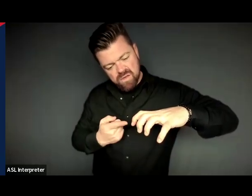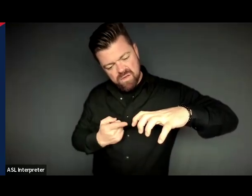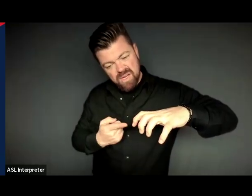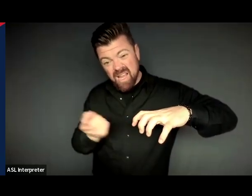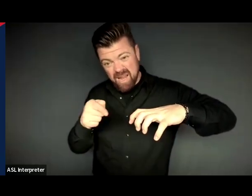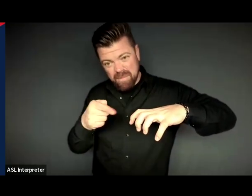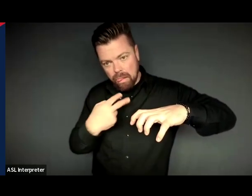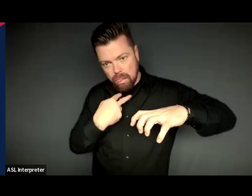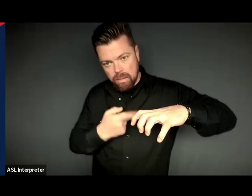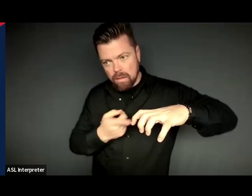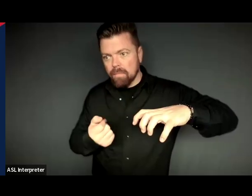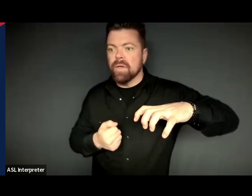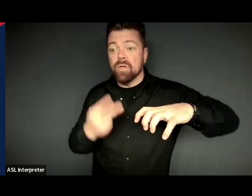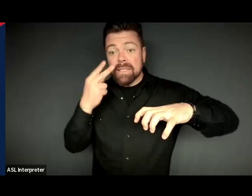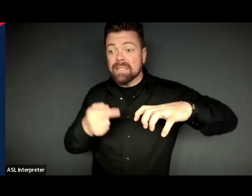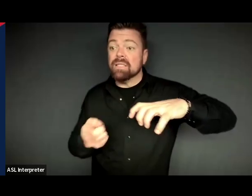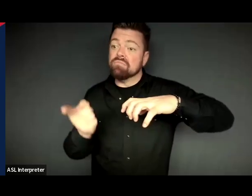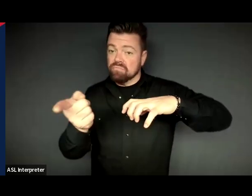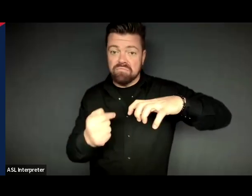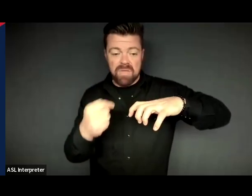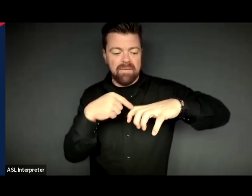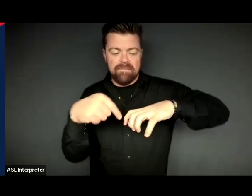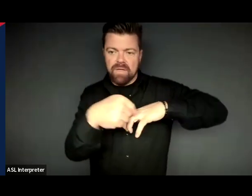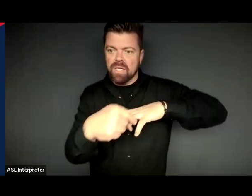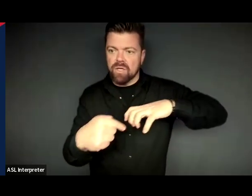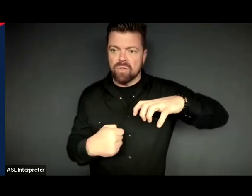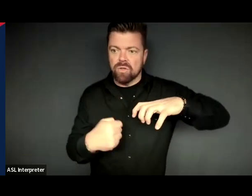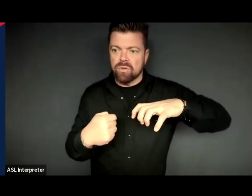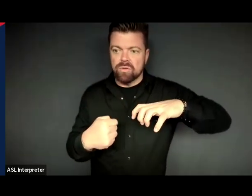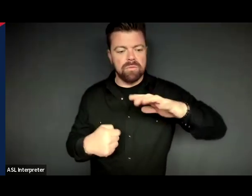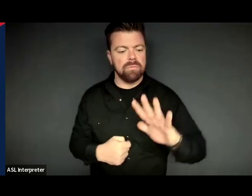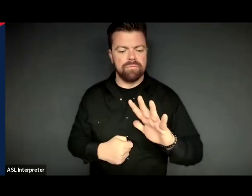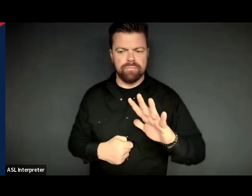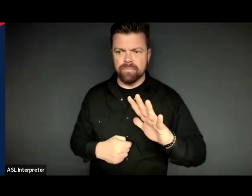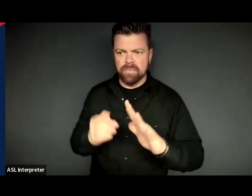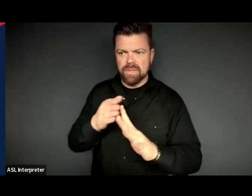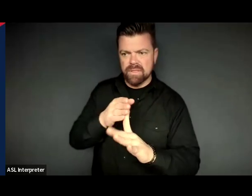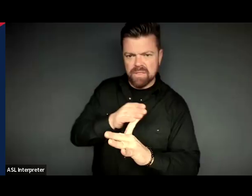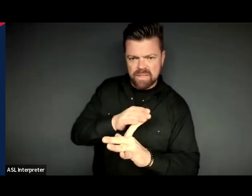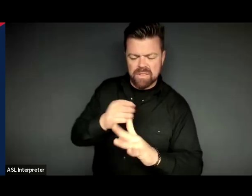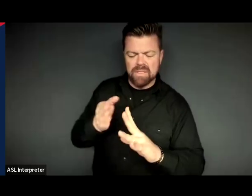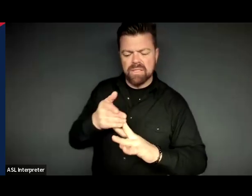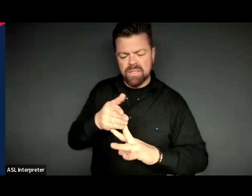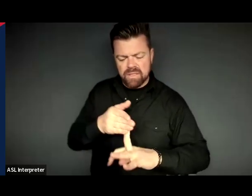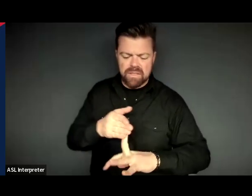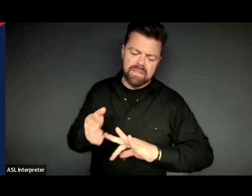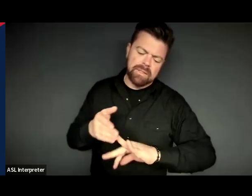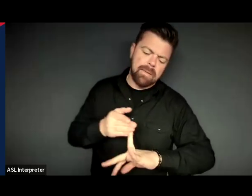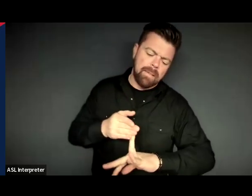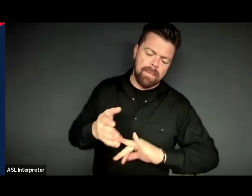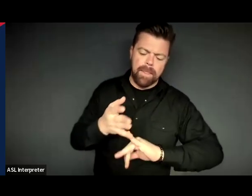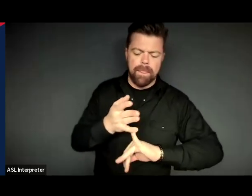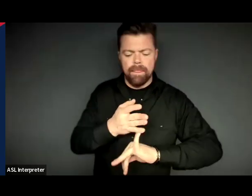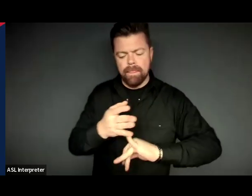fingers all together, this one kind of falls out of reach and doesn't quite move up with the rest. So it's best just to move them all through the whole range